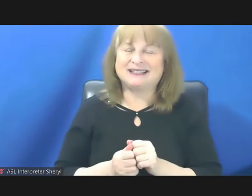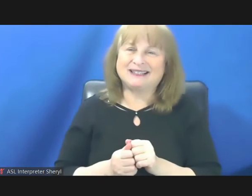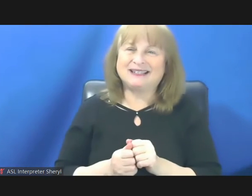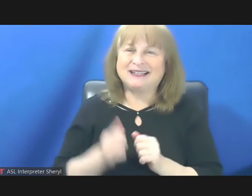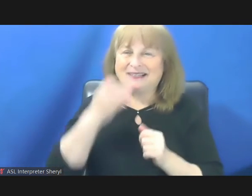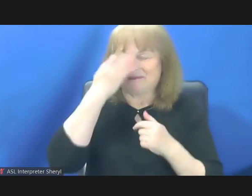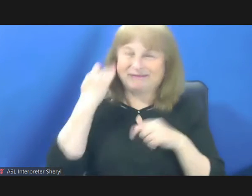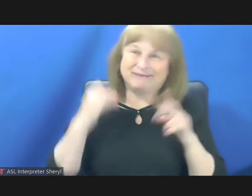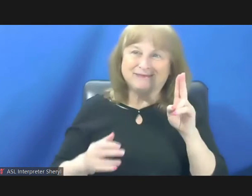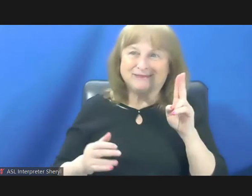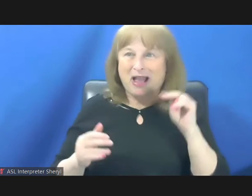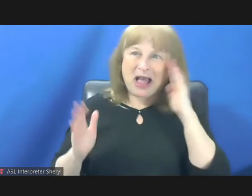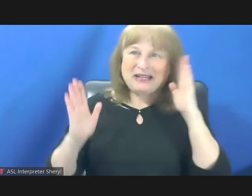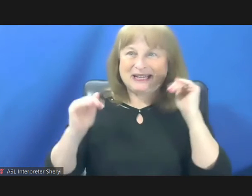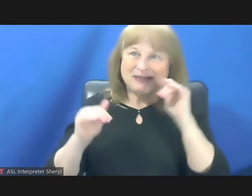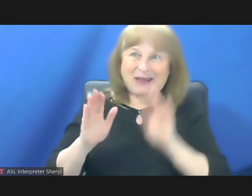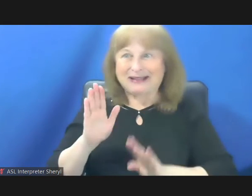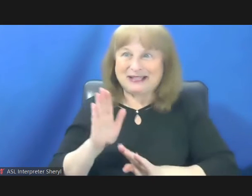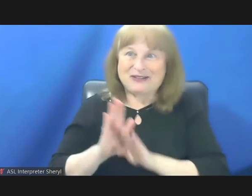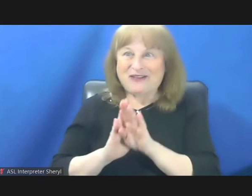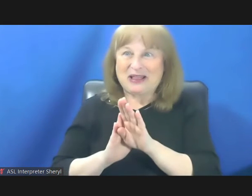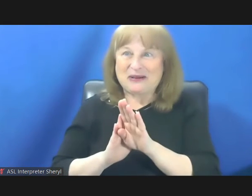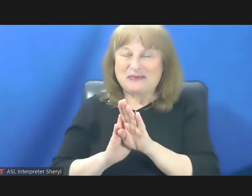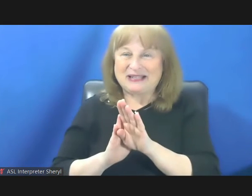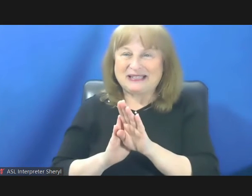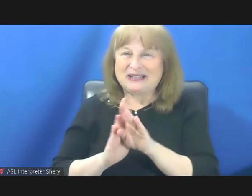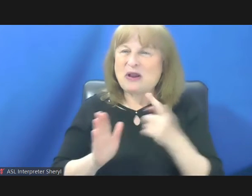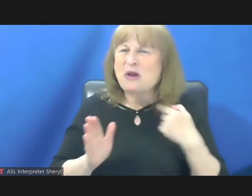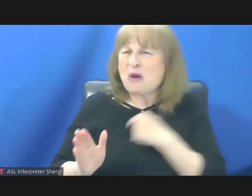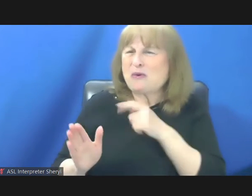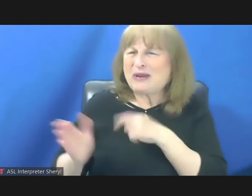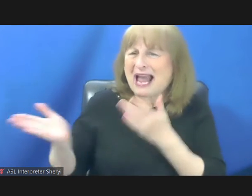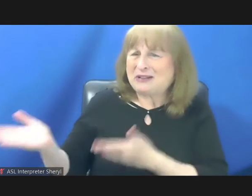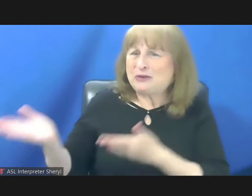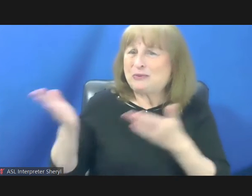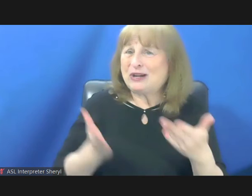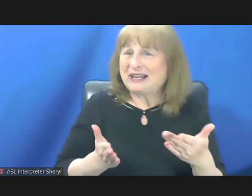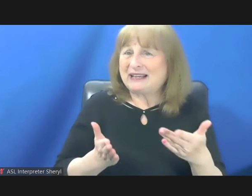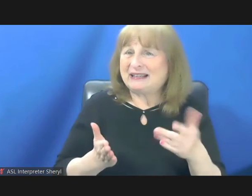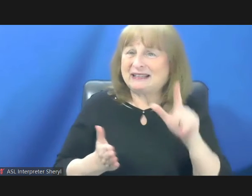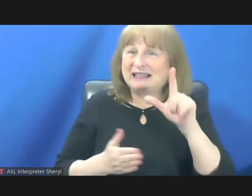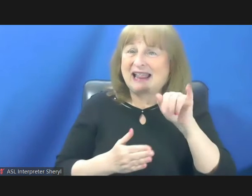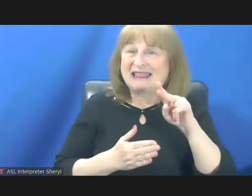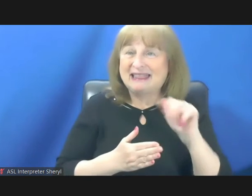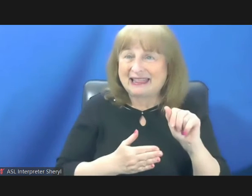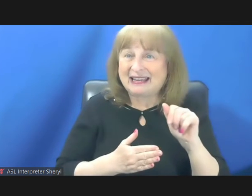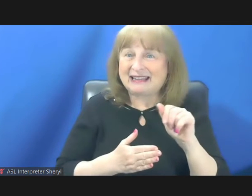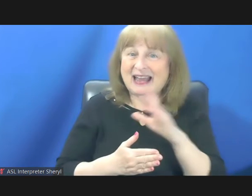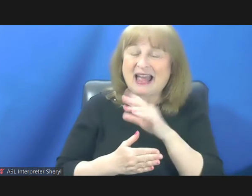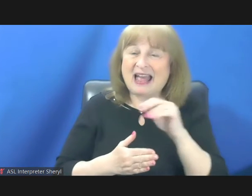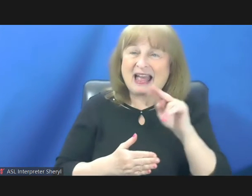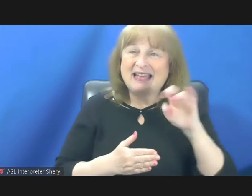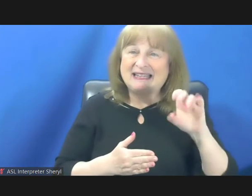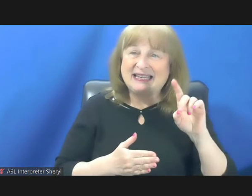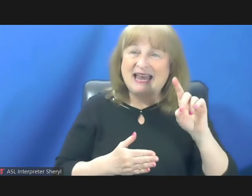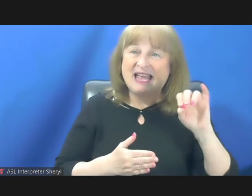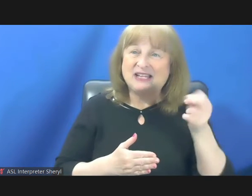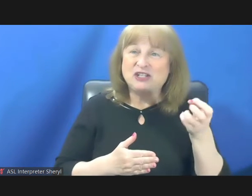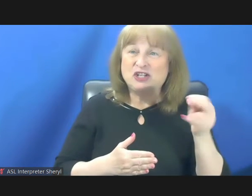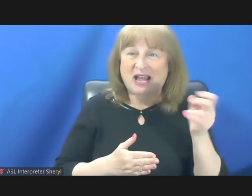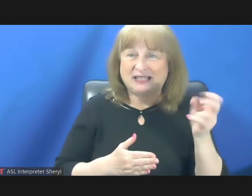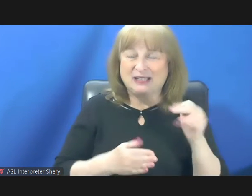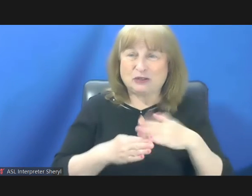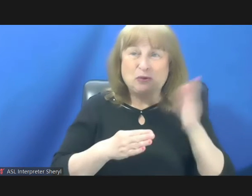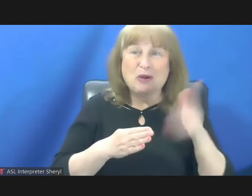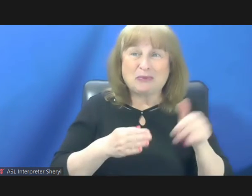unexpected development, we had to bring in Lina and Ned Johnson to complete the